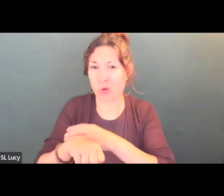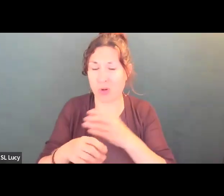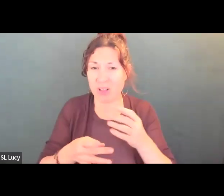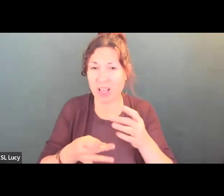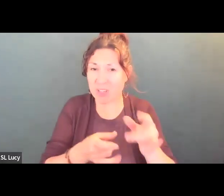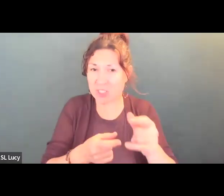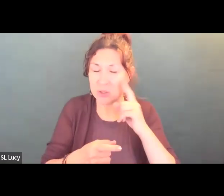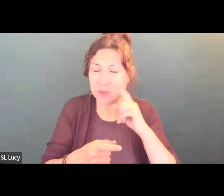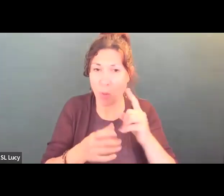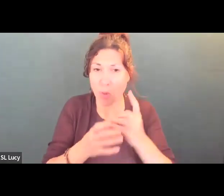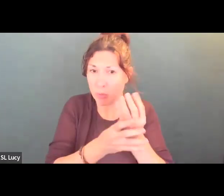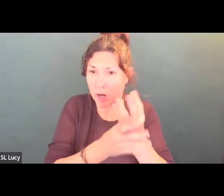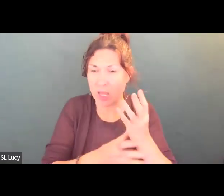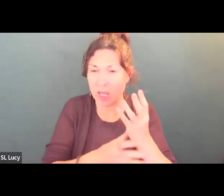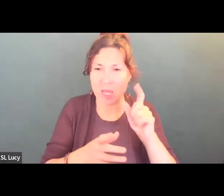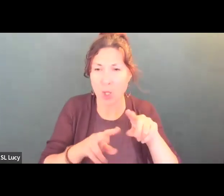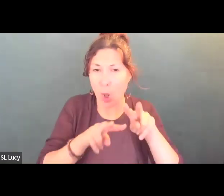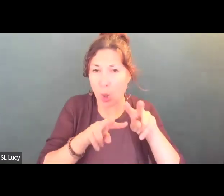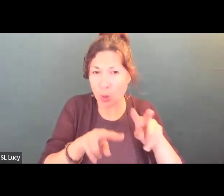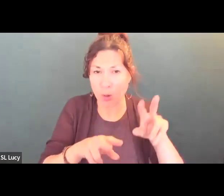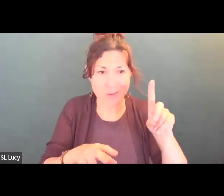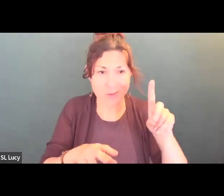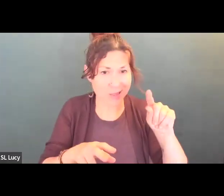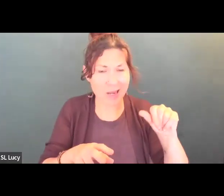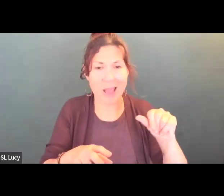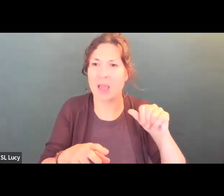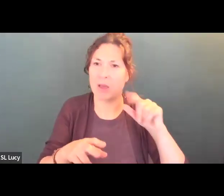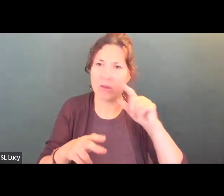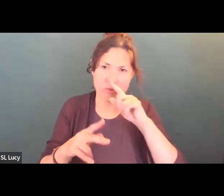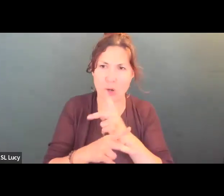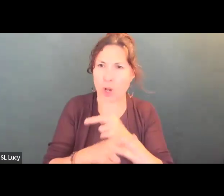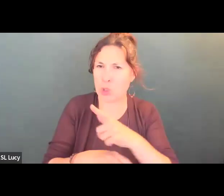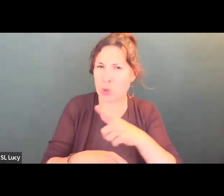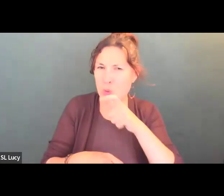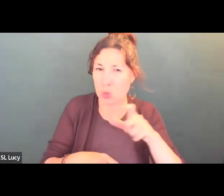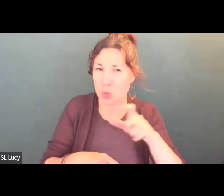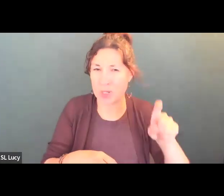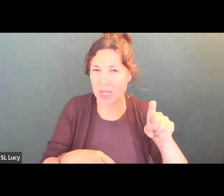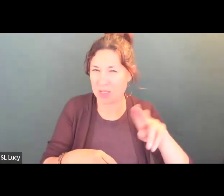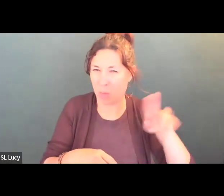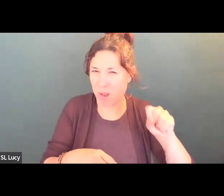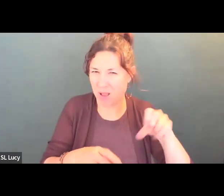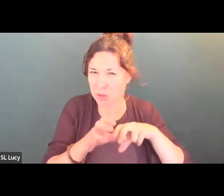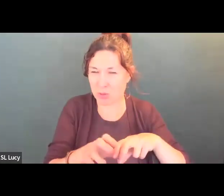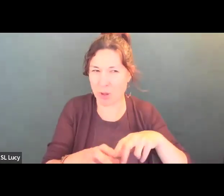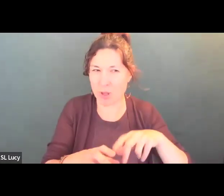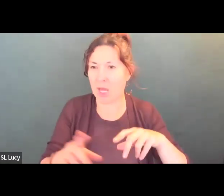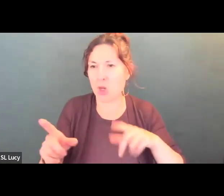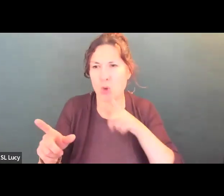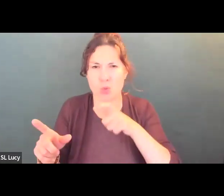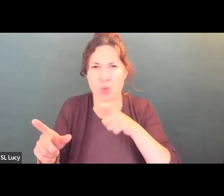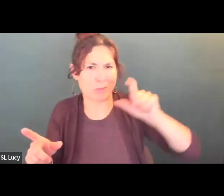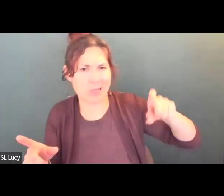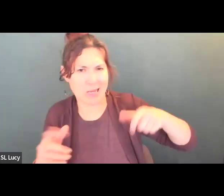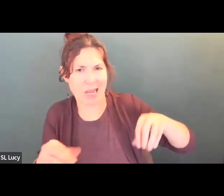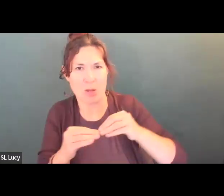that data and that will tell us who actually needs the bus so that we can, part of the challenge here is just we're trying to create too